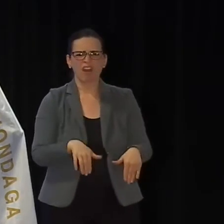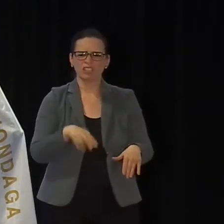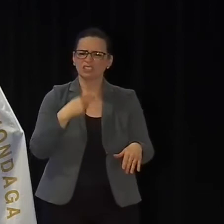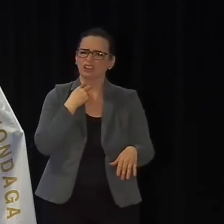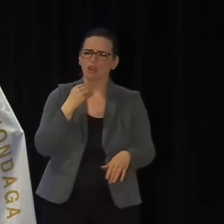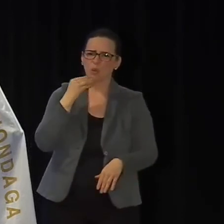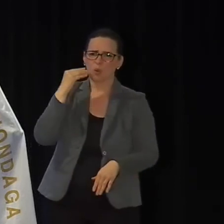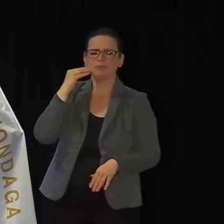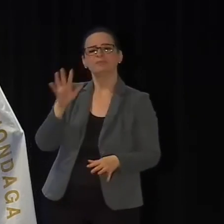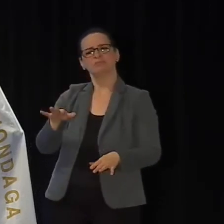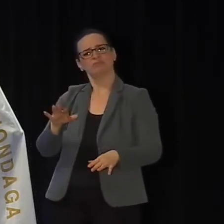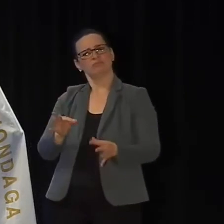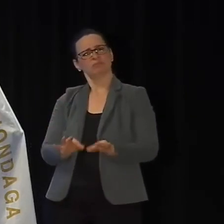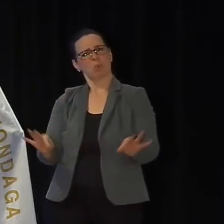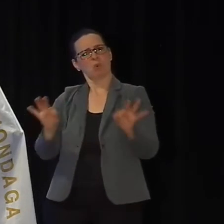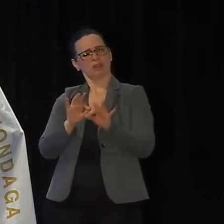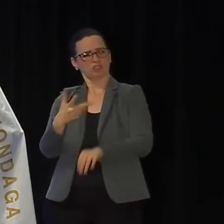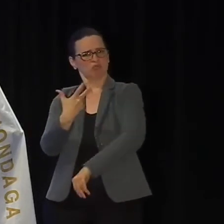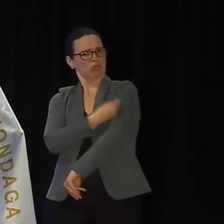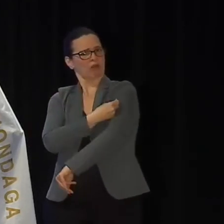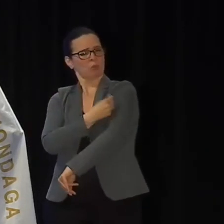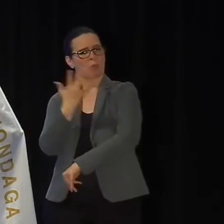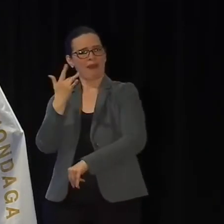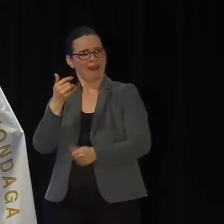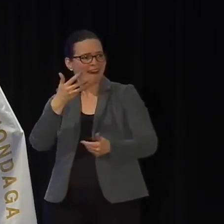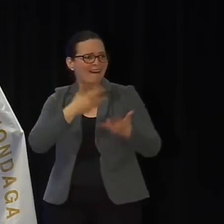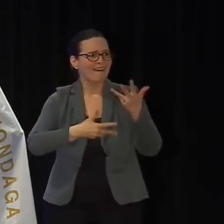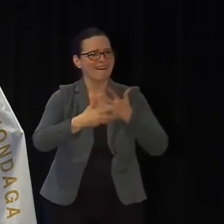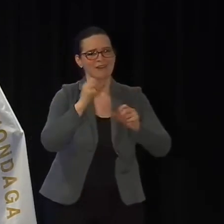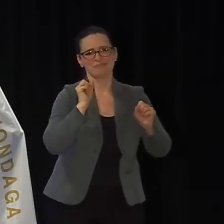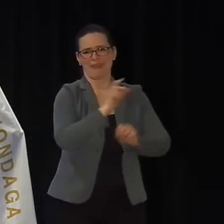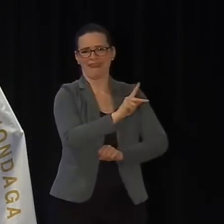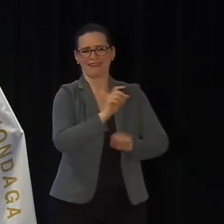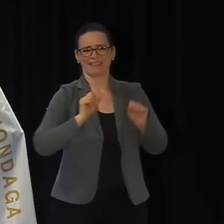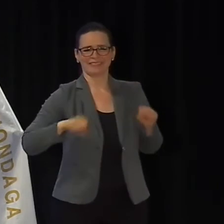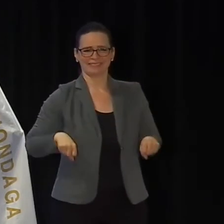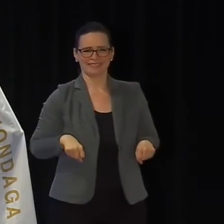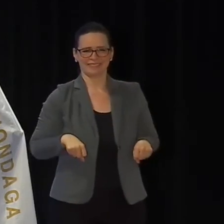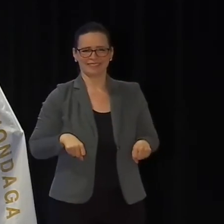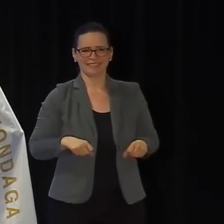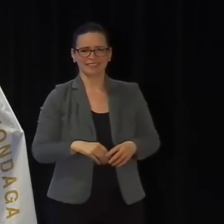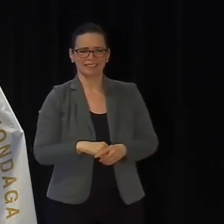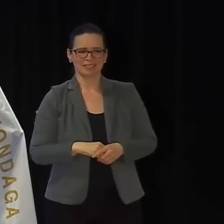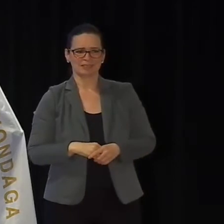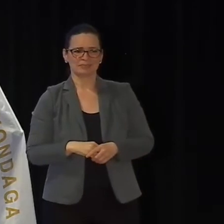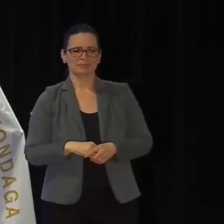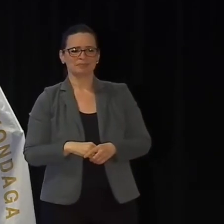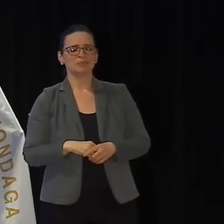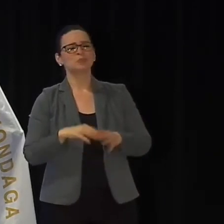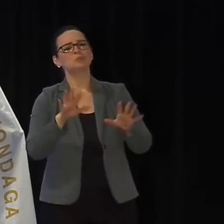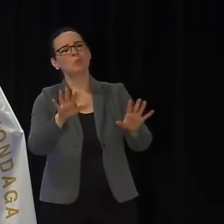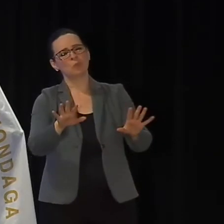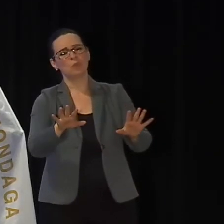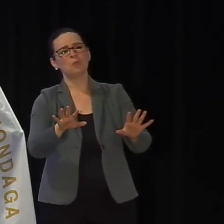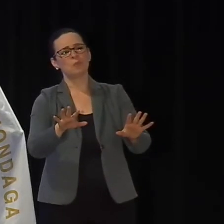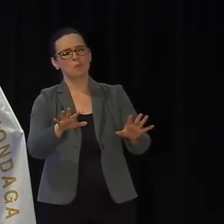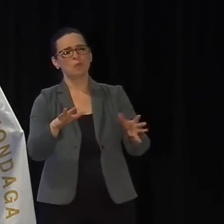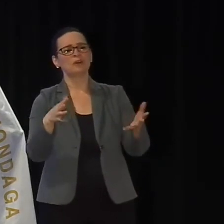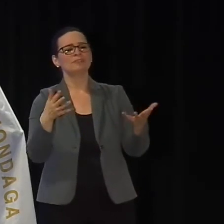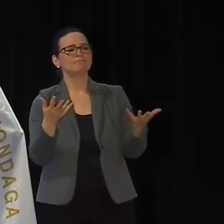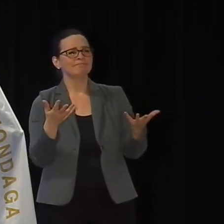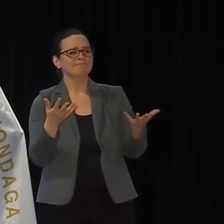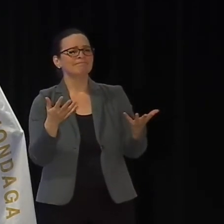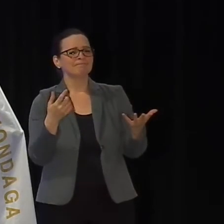frustration out there is people, the things they don't like about the pandemic are supposed to end when you get the vaccine, and some of the messaging from